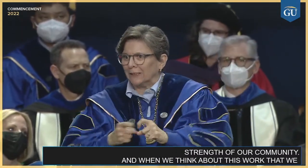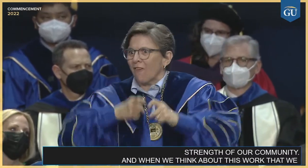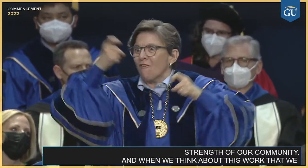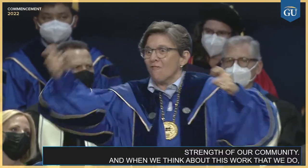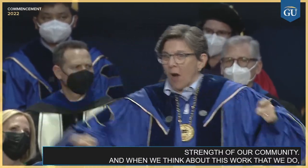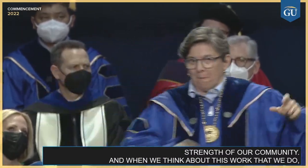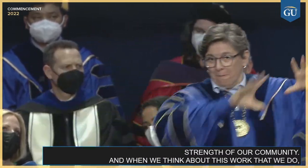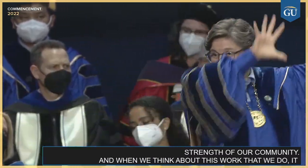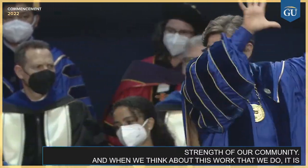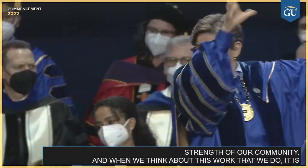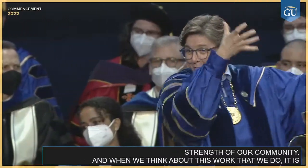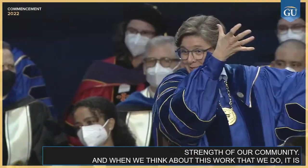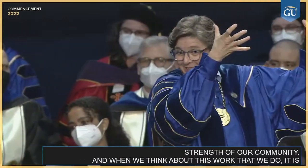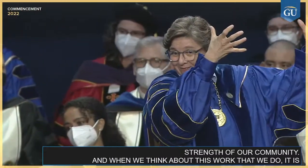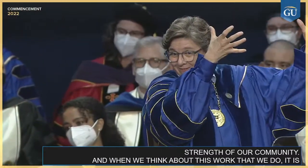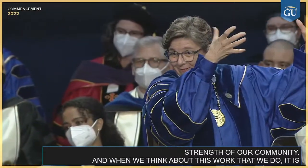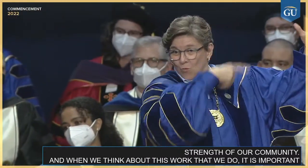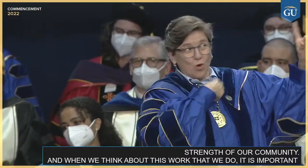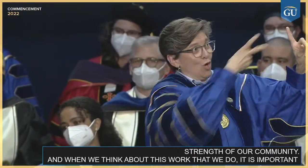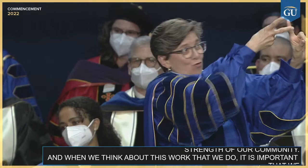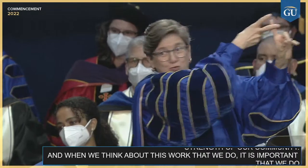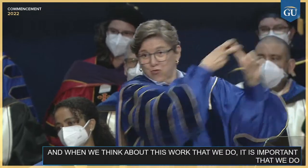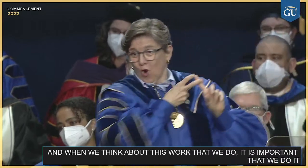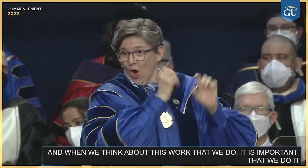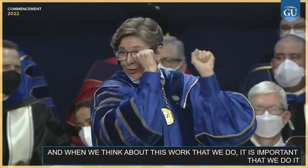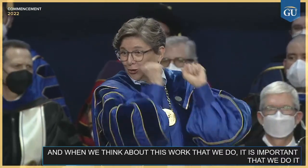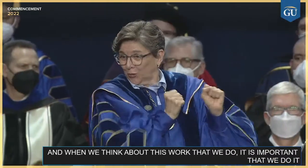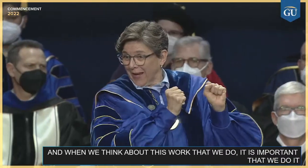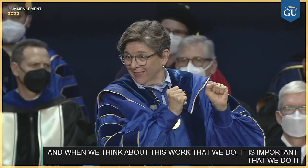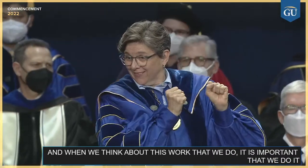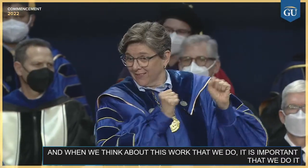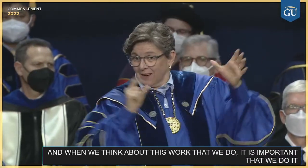Our individualism, while important, must also draw from the strength of our community.